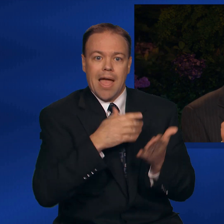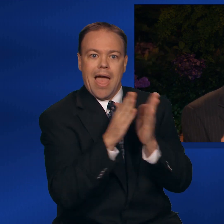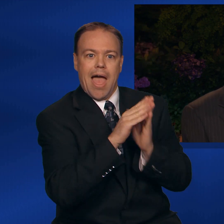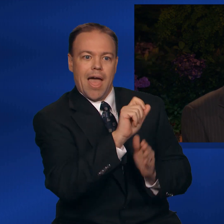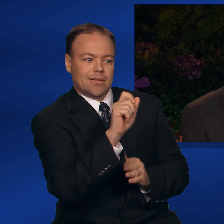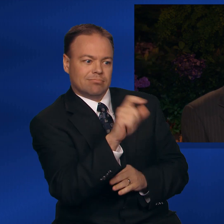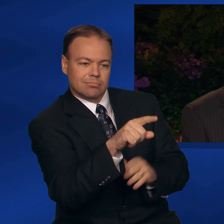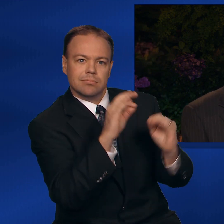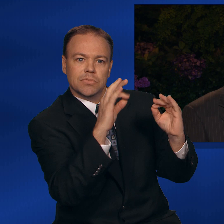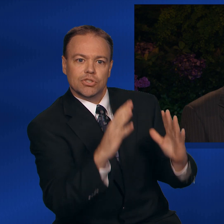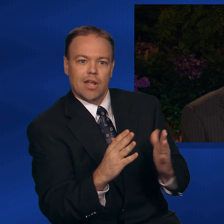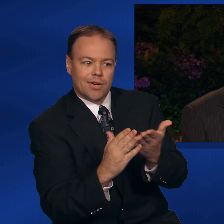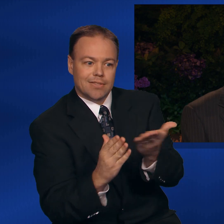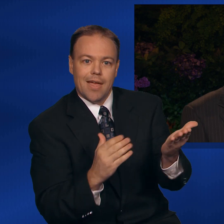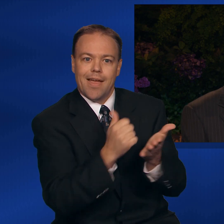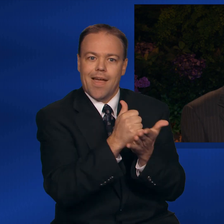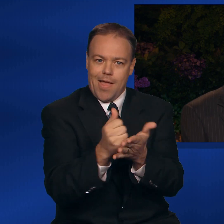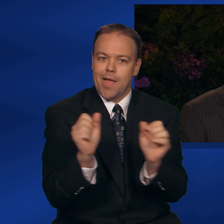They can help you.